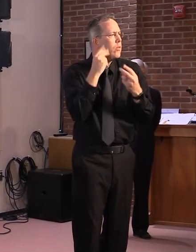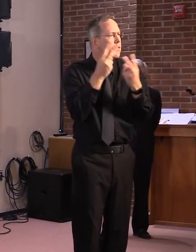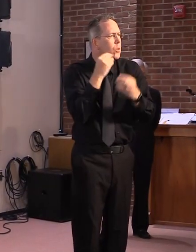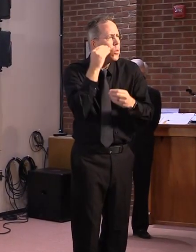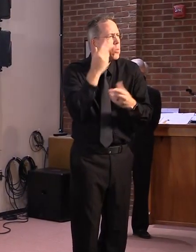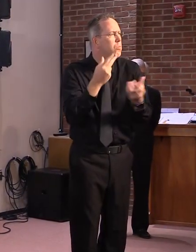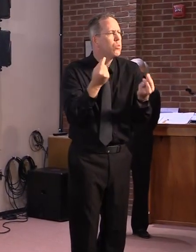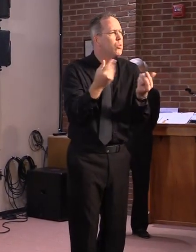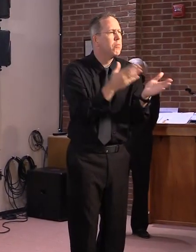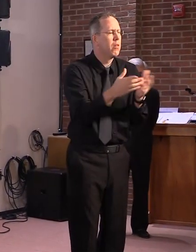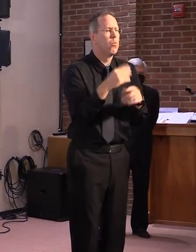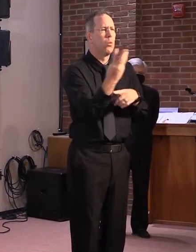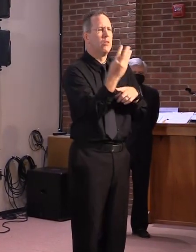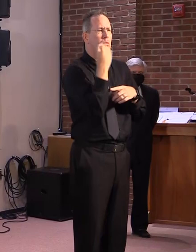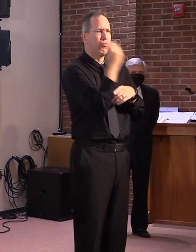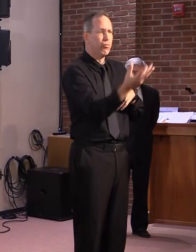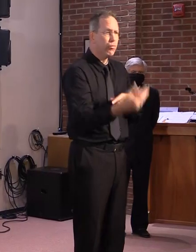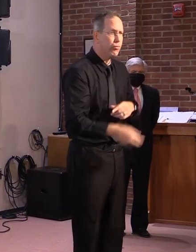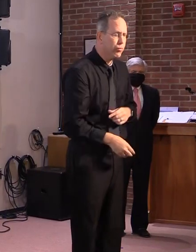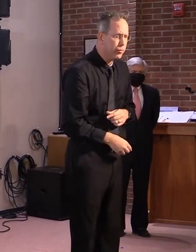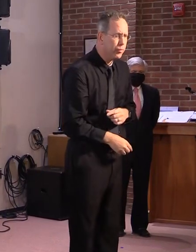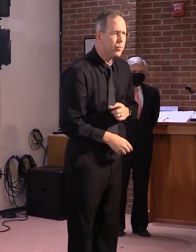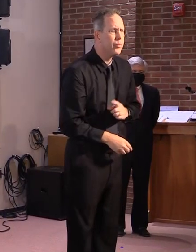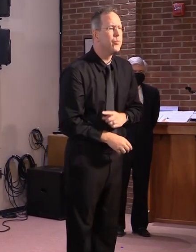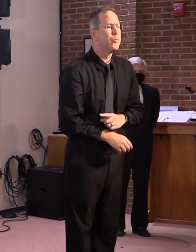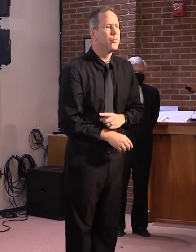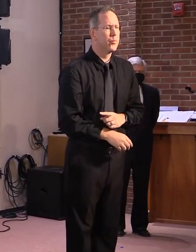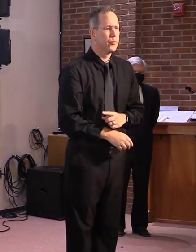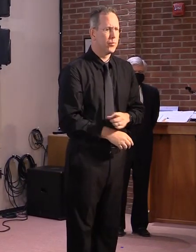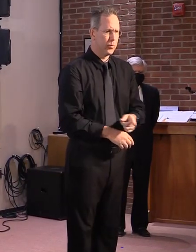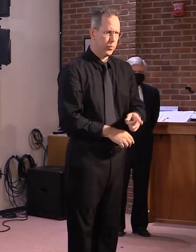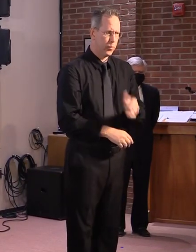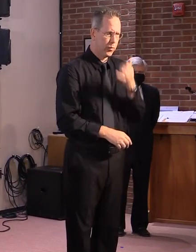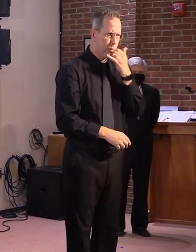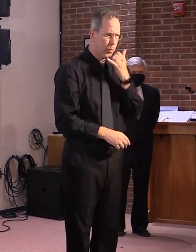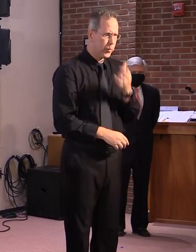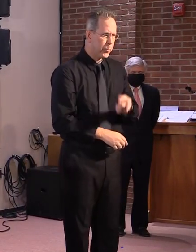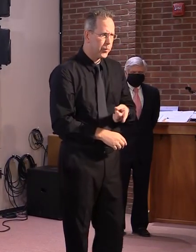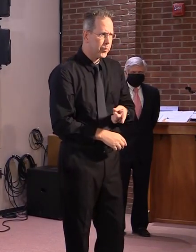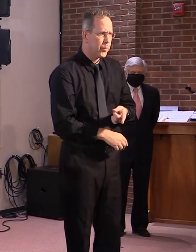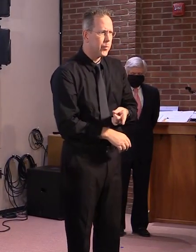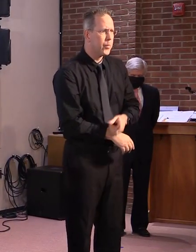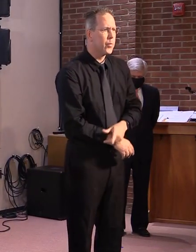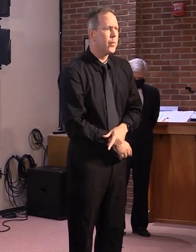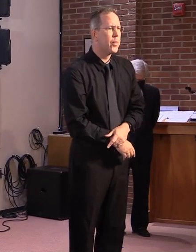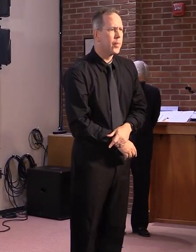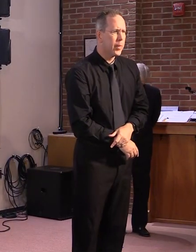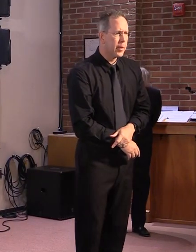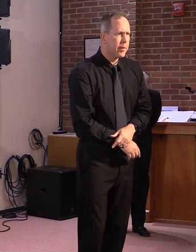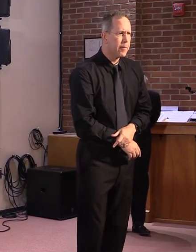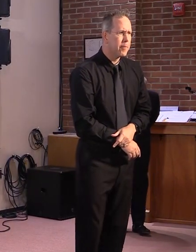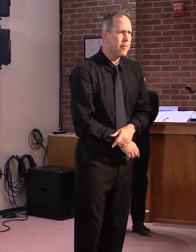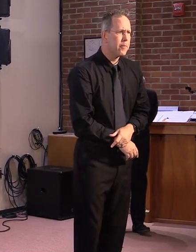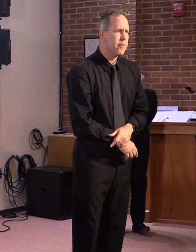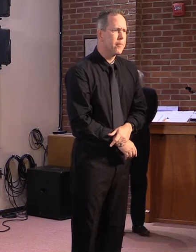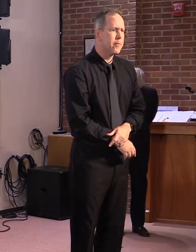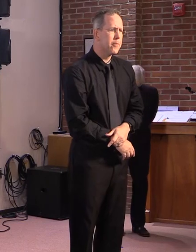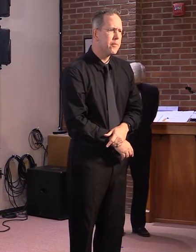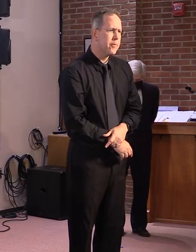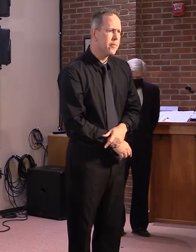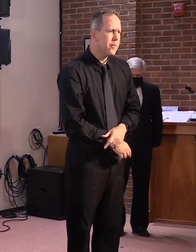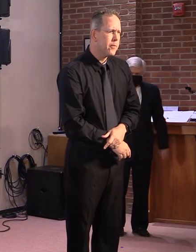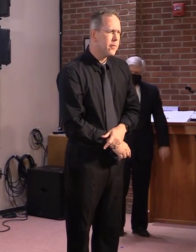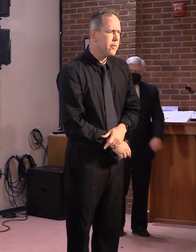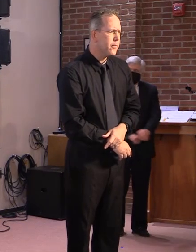metrics we're watching as far as his first question on thresholds. Yeah, of course, I'd be happy to. So I think as we updated on